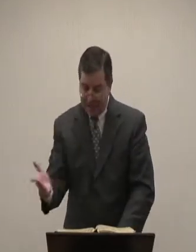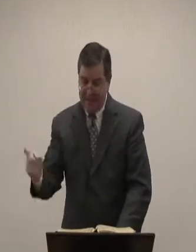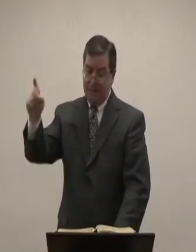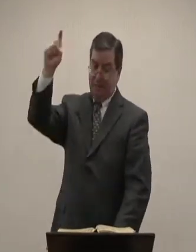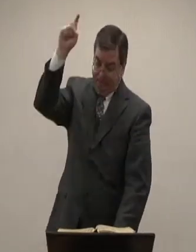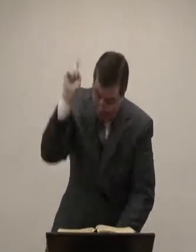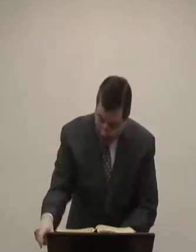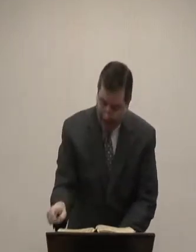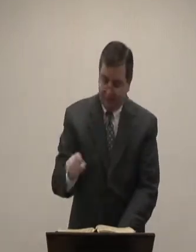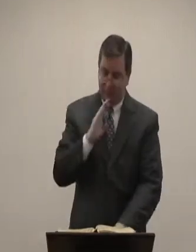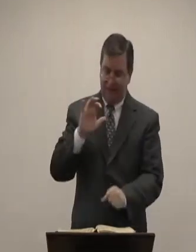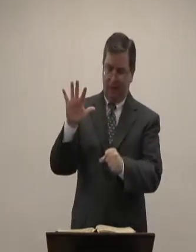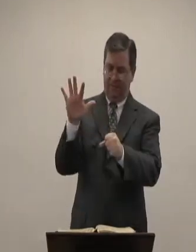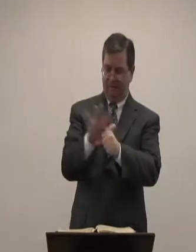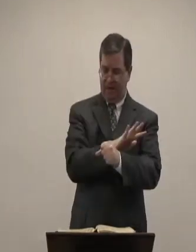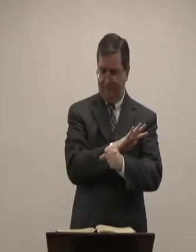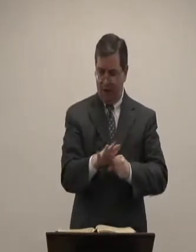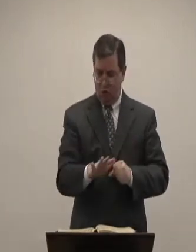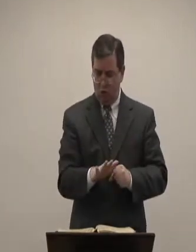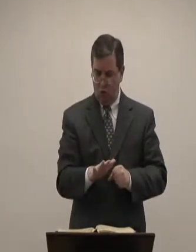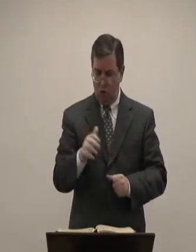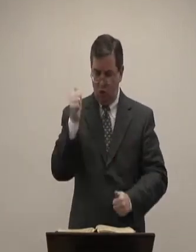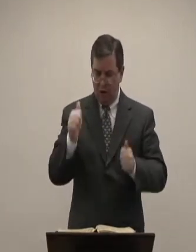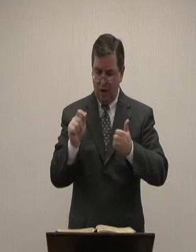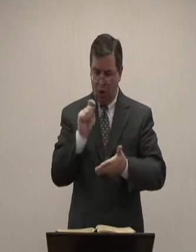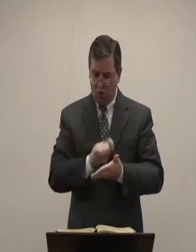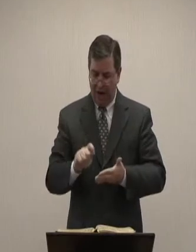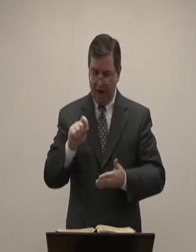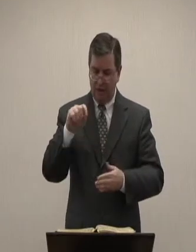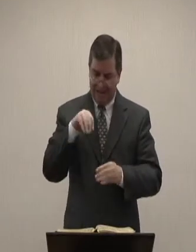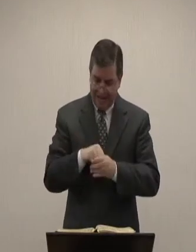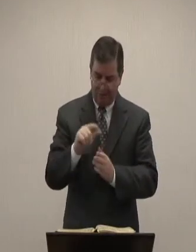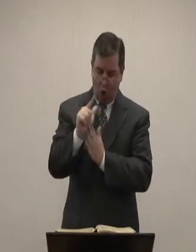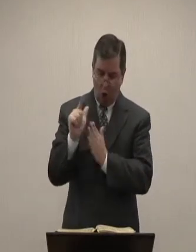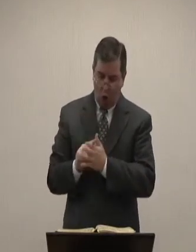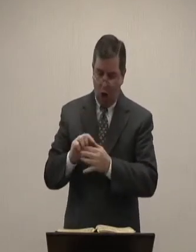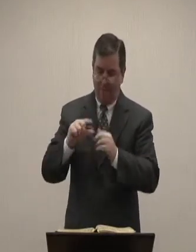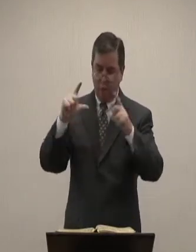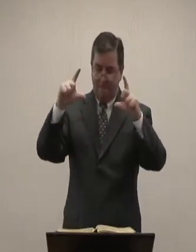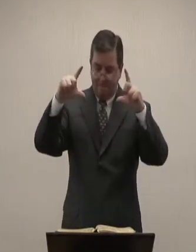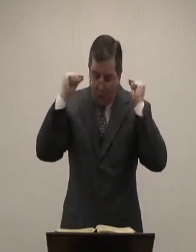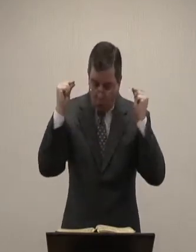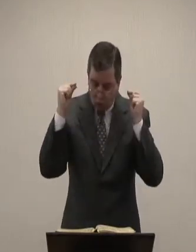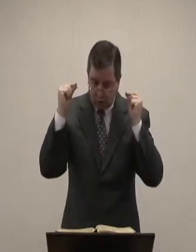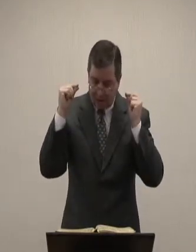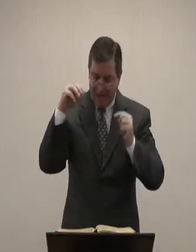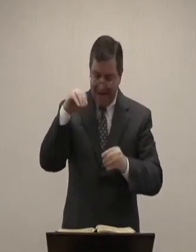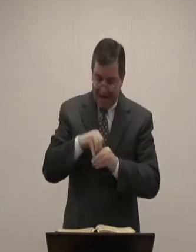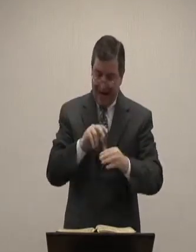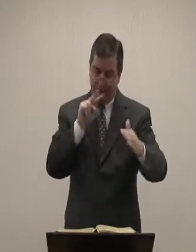And it says that it is written about me in the law of Moses, the prophets,